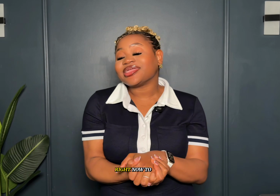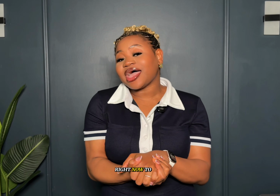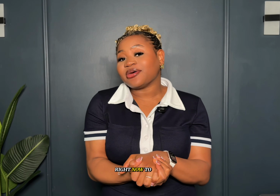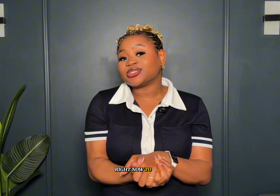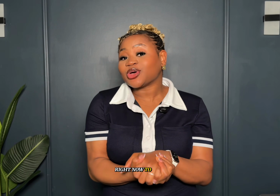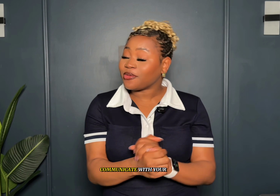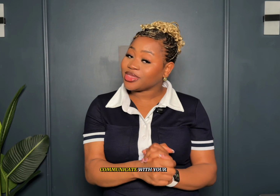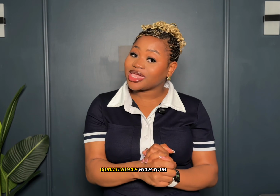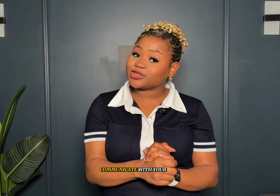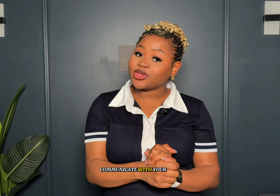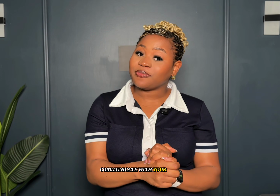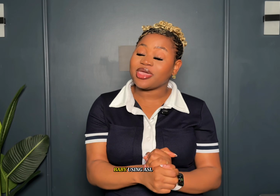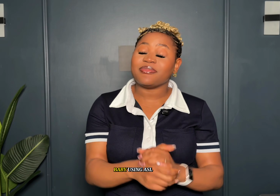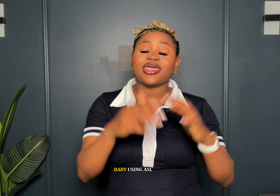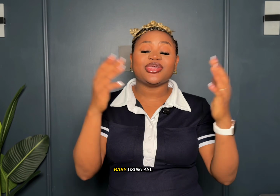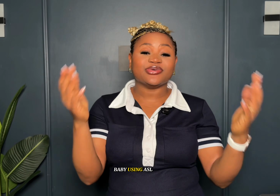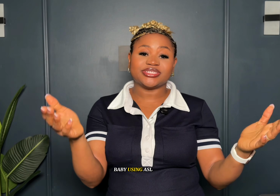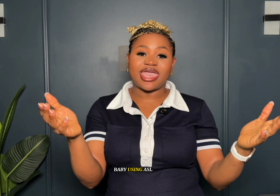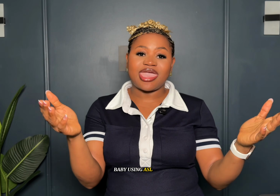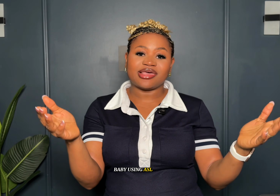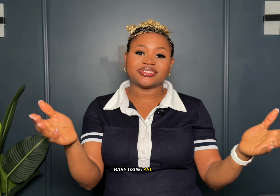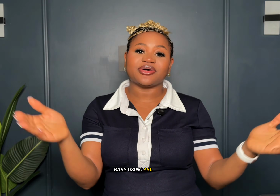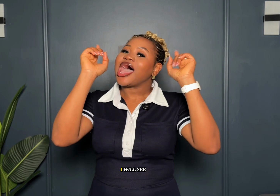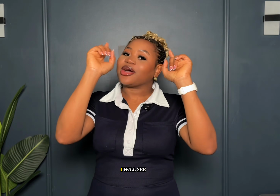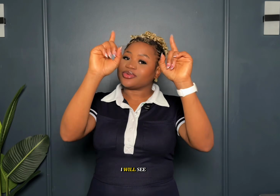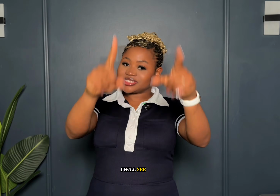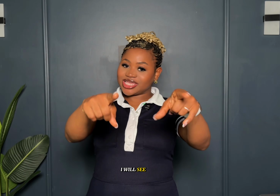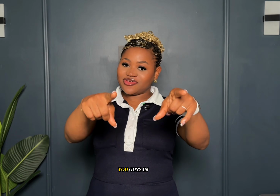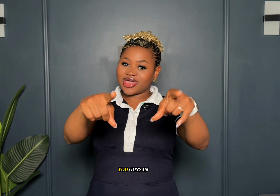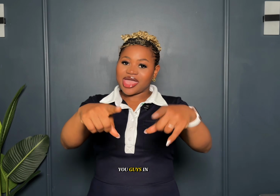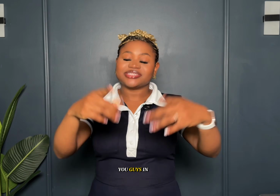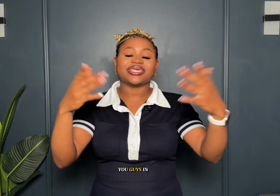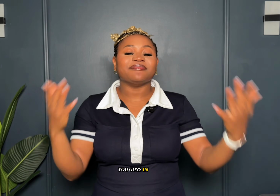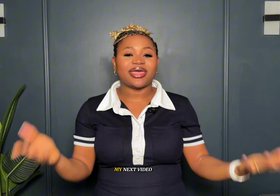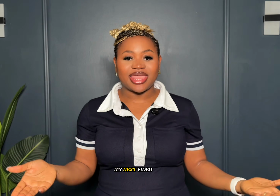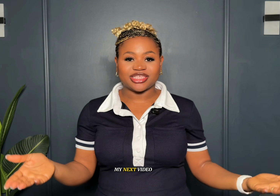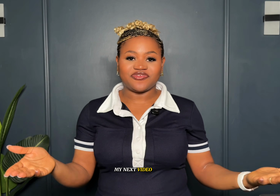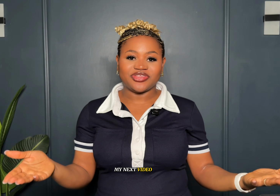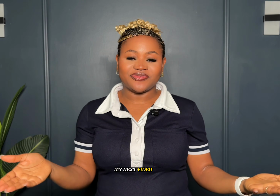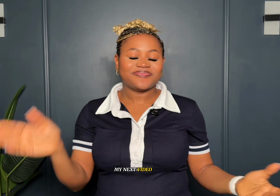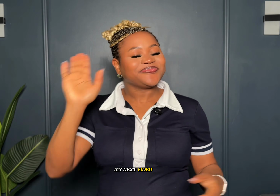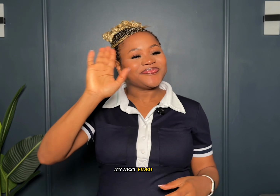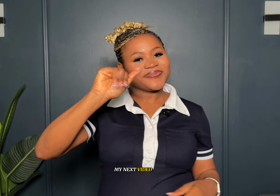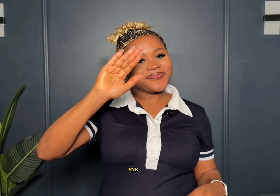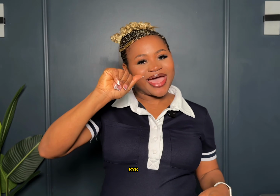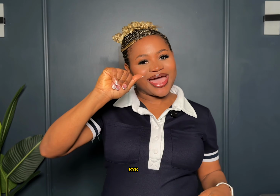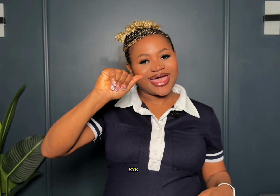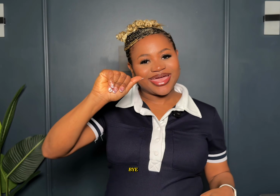now to communicate with your baby using ASL. I will see you guys in my next video. Bye.